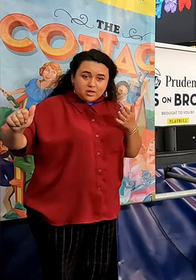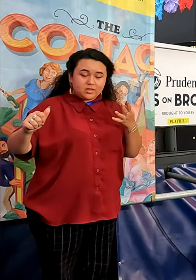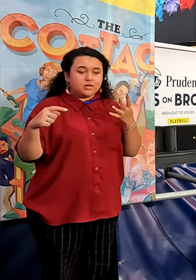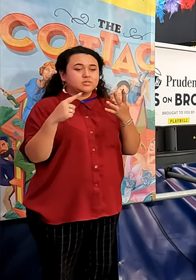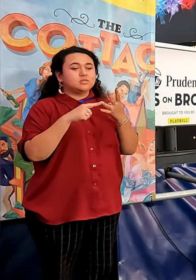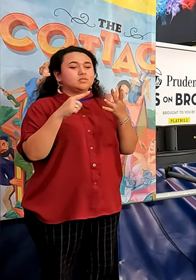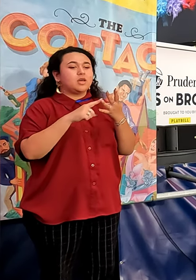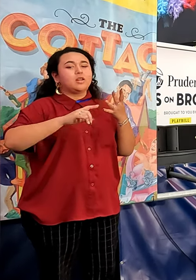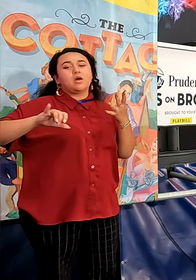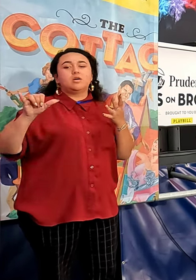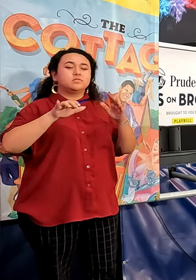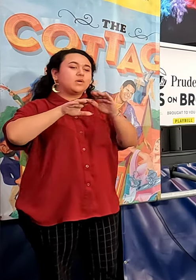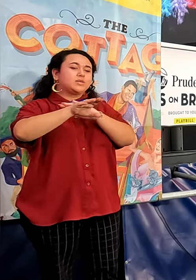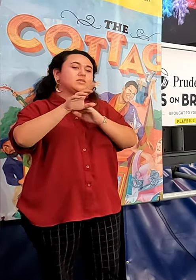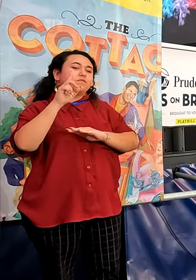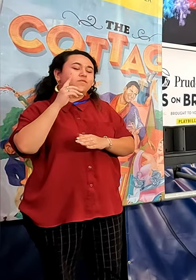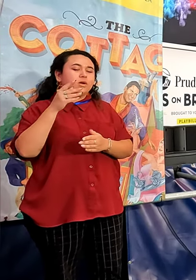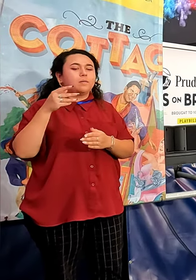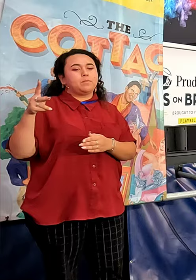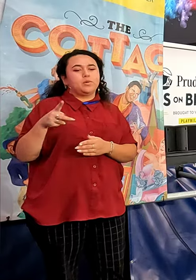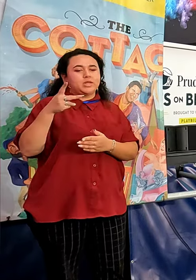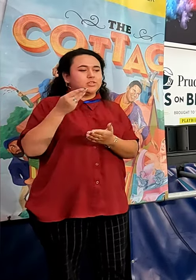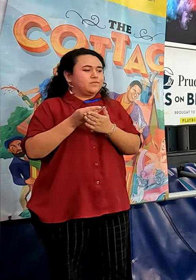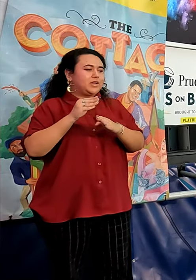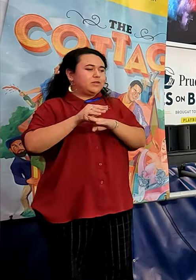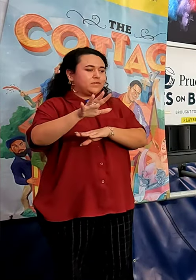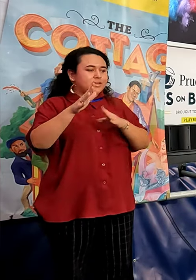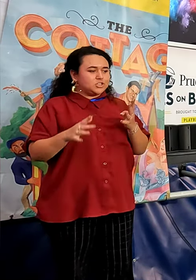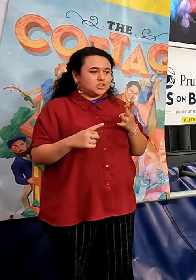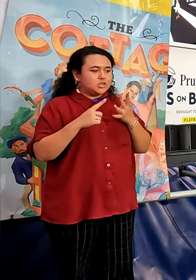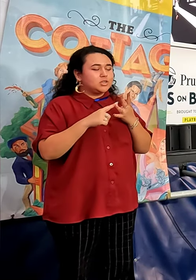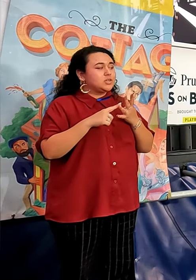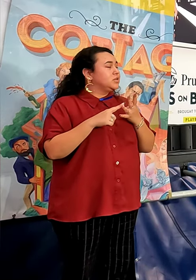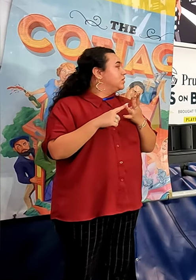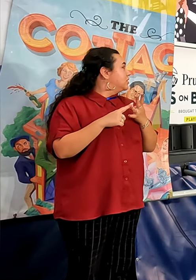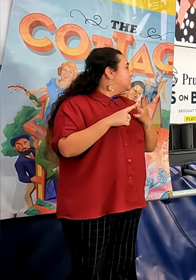$2,500 and also access to a Prudential Advisor, is...